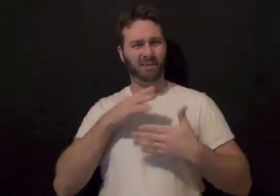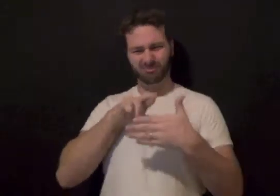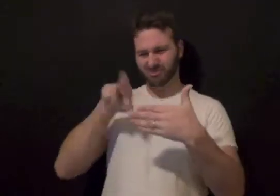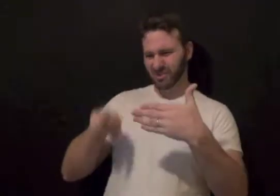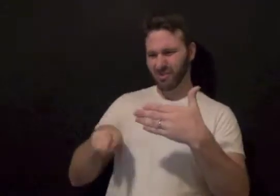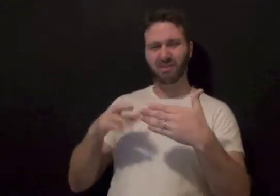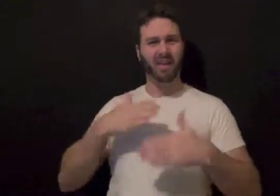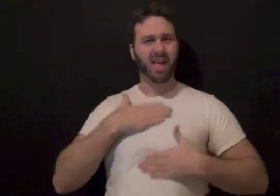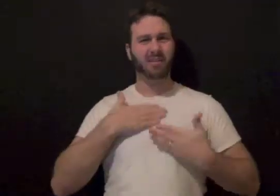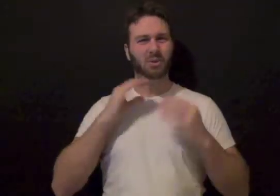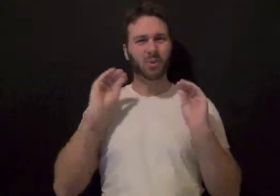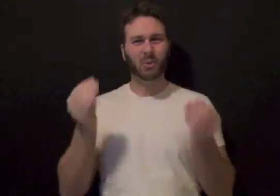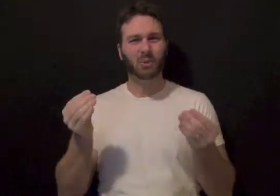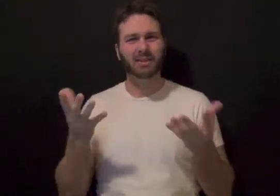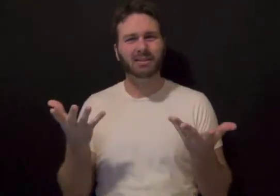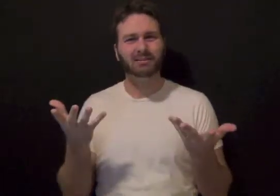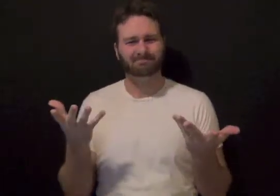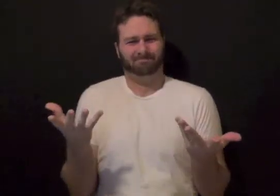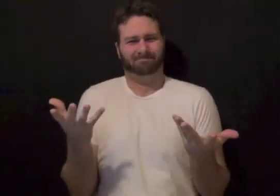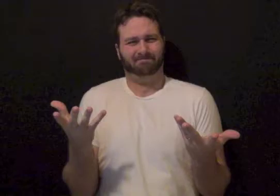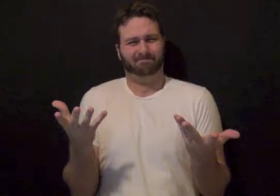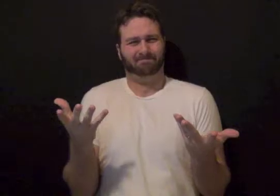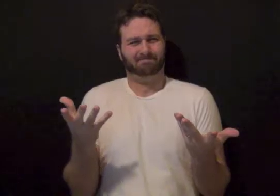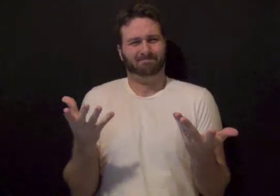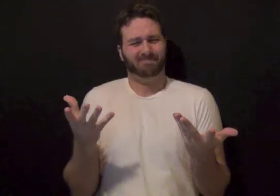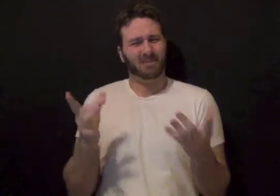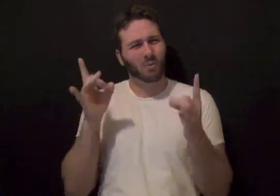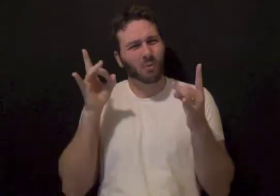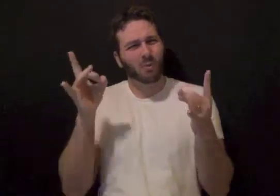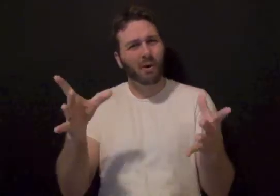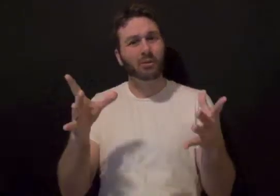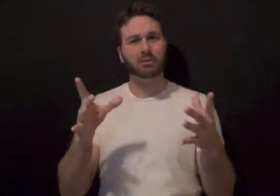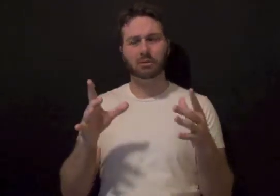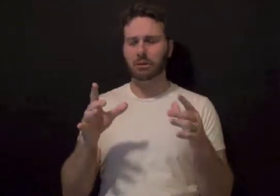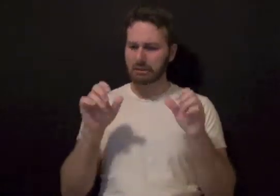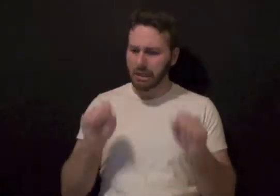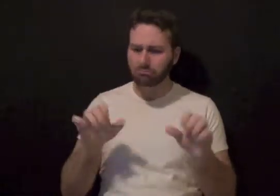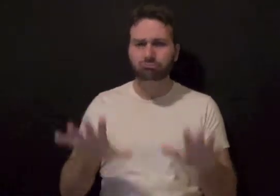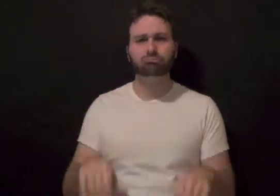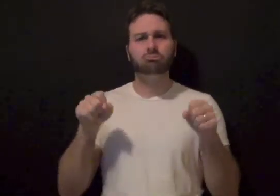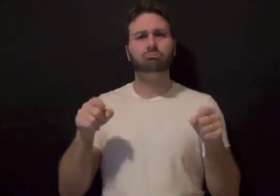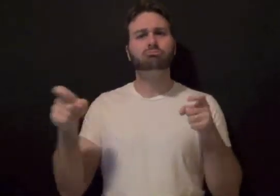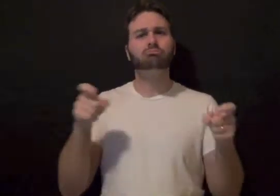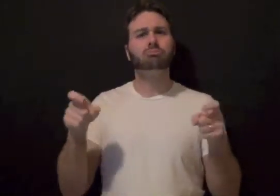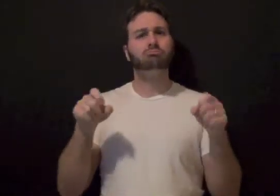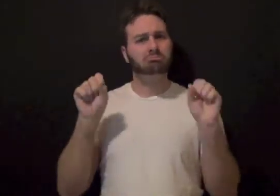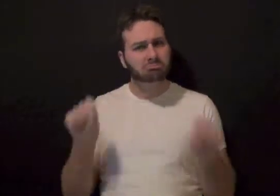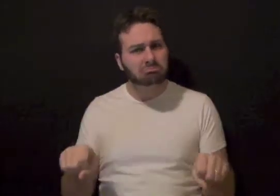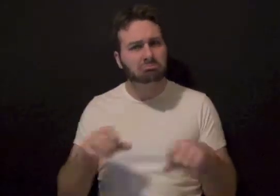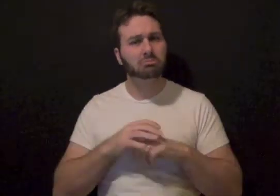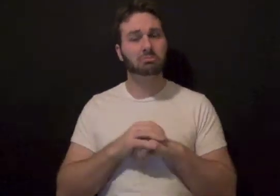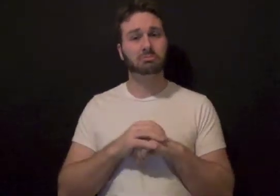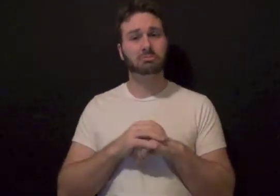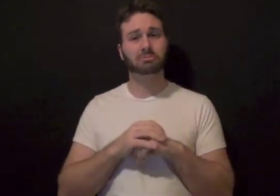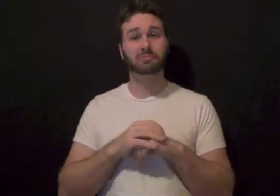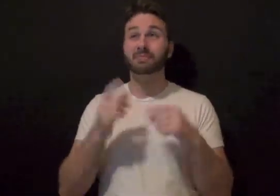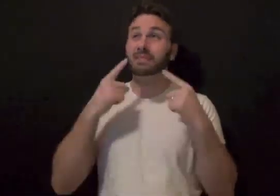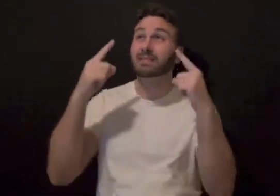there's something we can do about it. When there's a positive, practical, achievable, scientifically proven